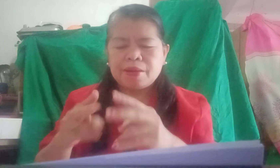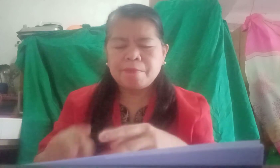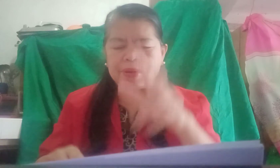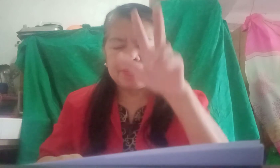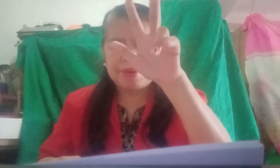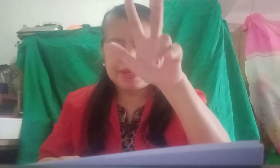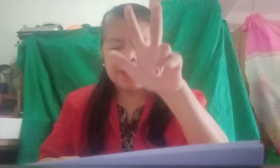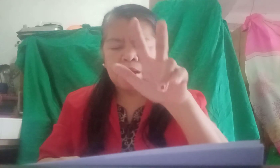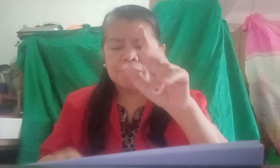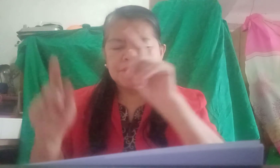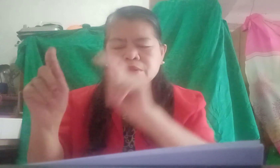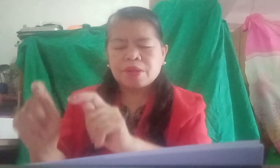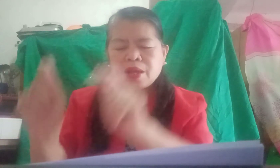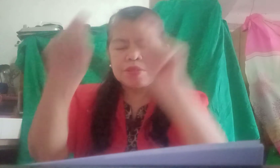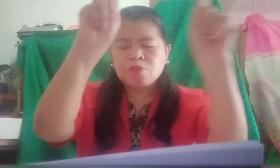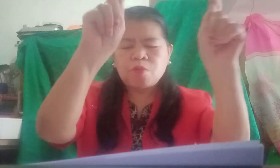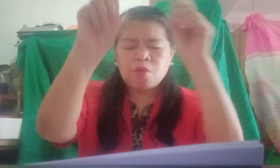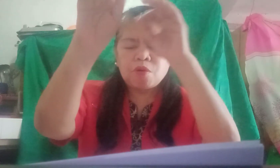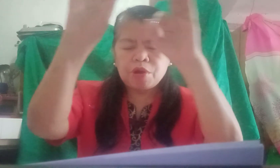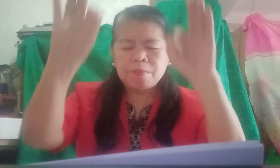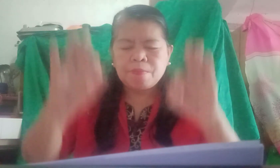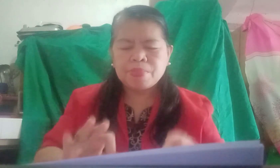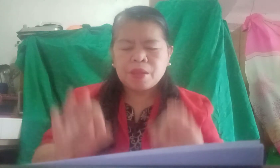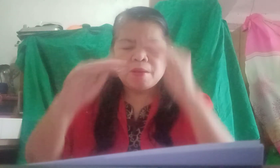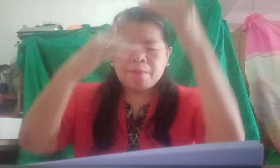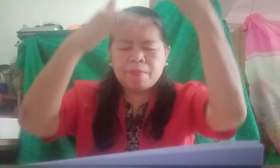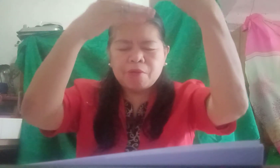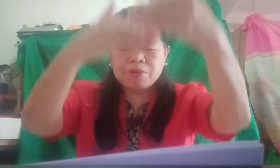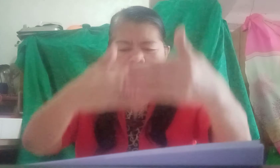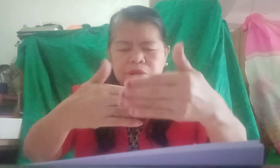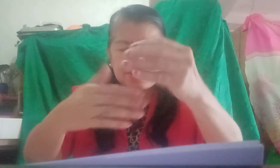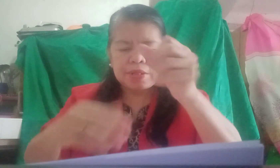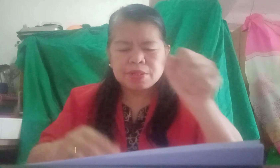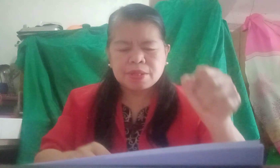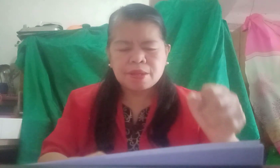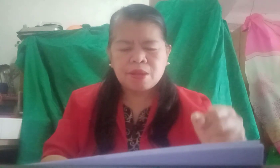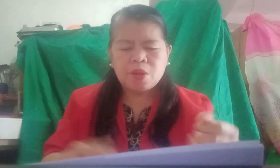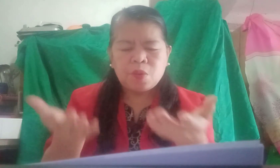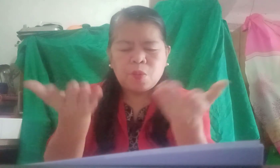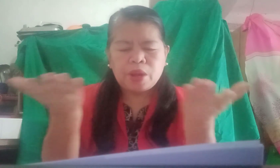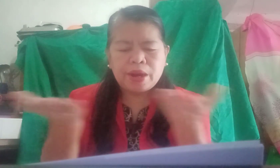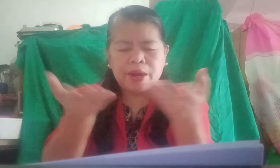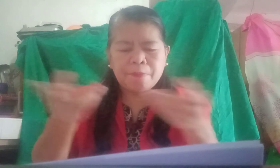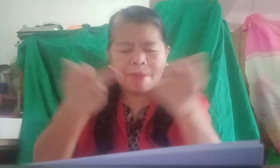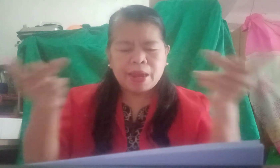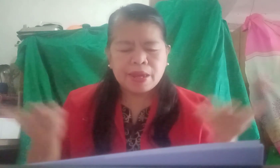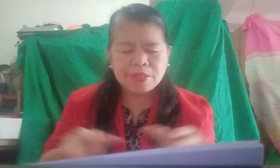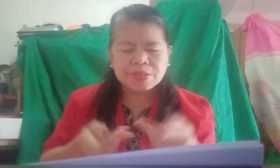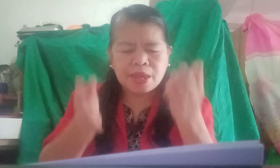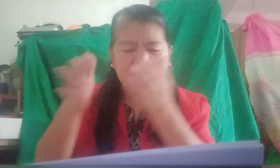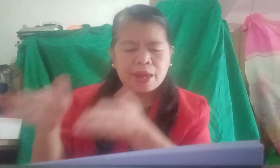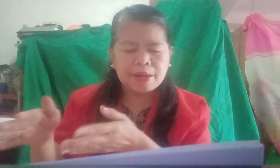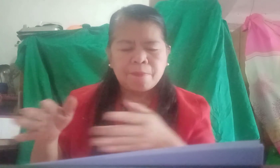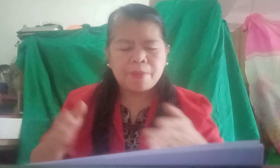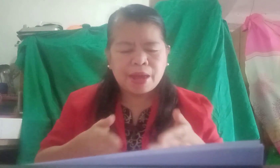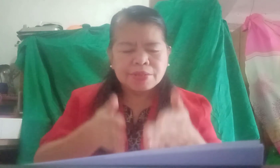Number 3, transform boundaries, where plate sides pass